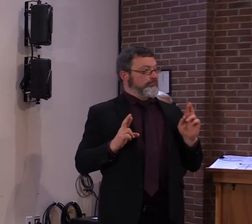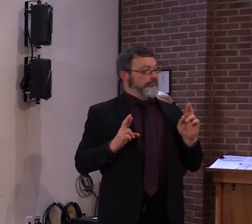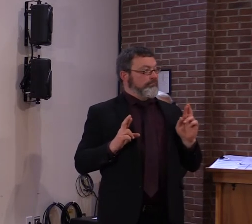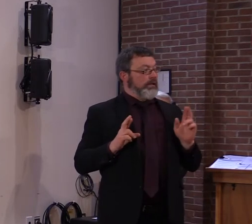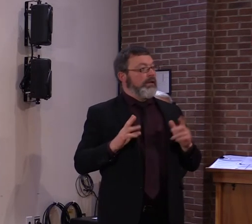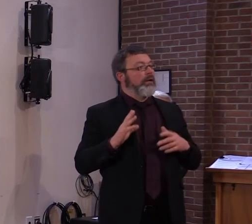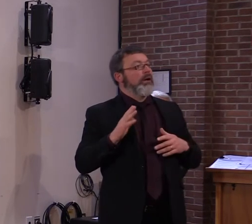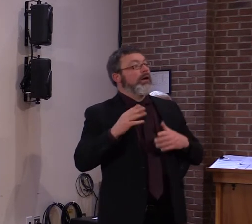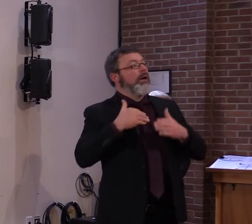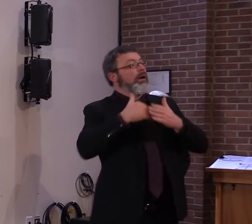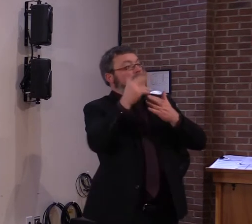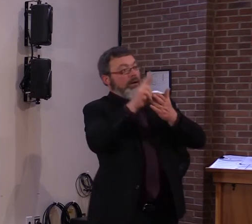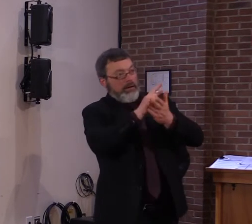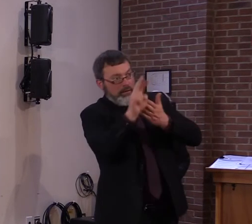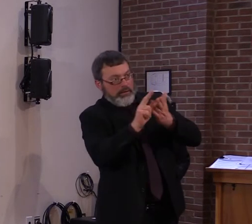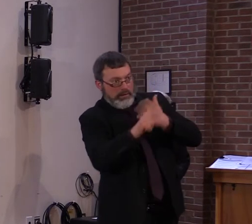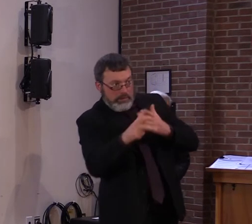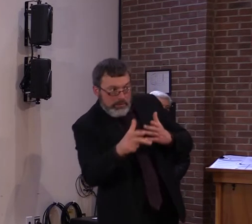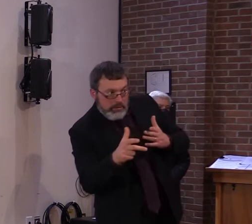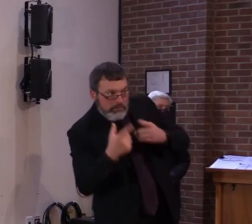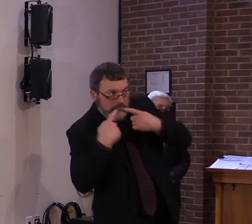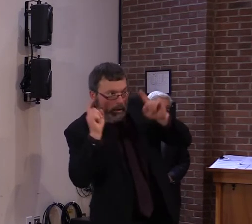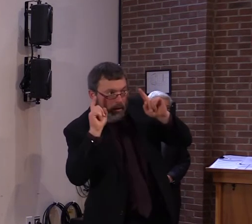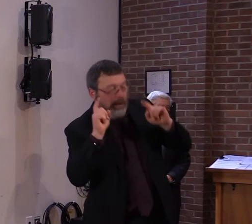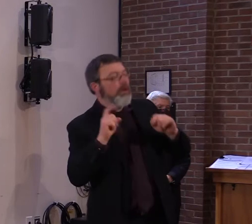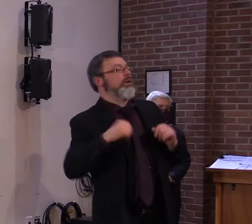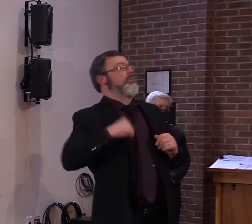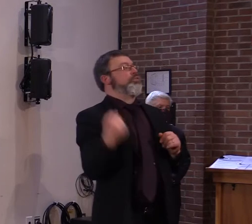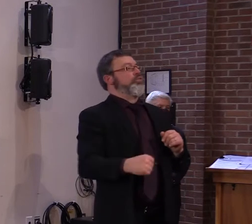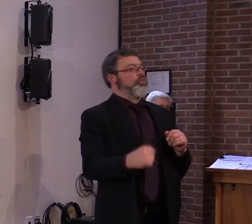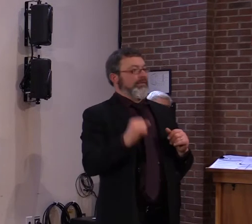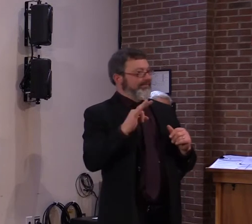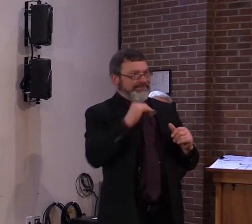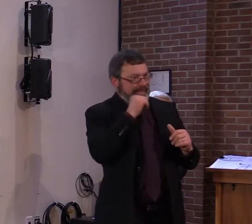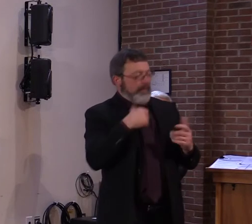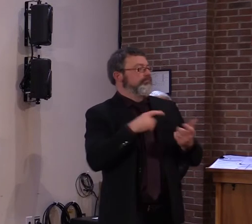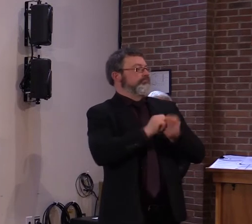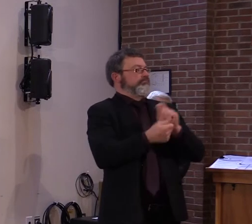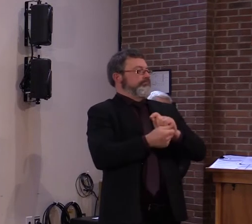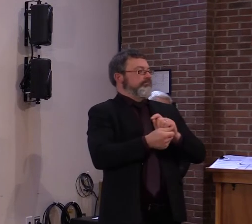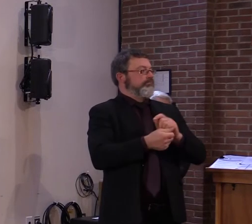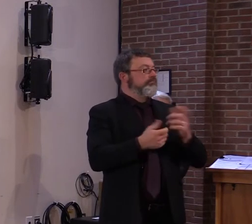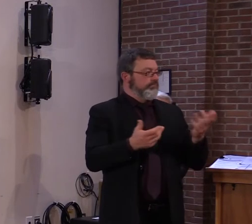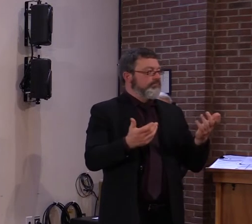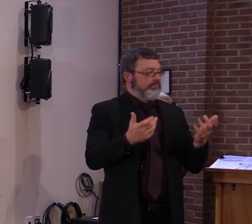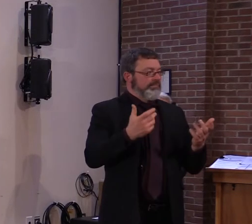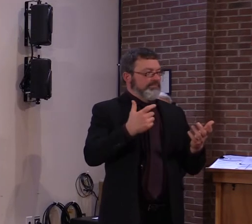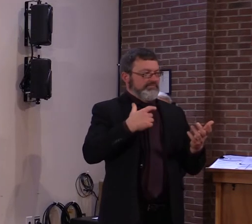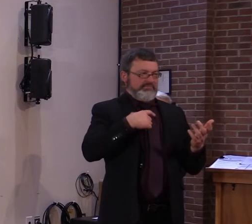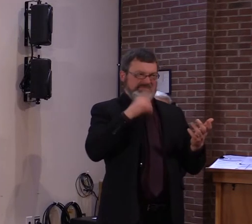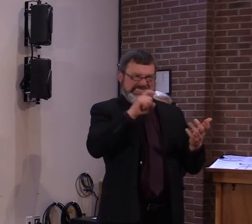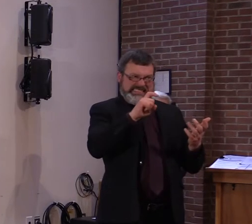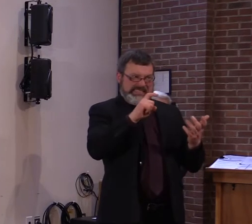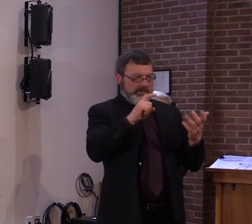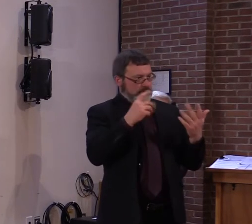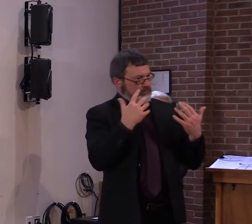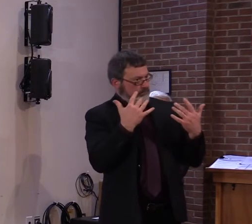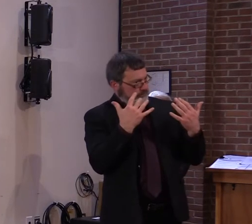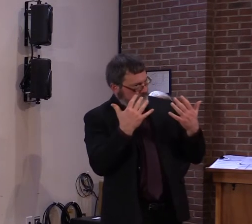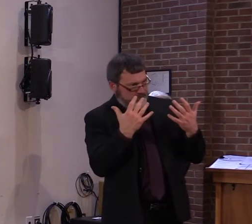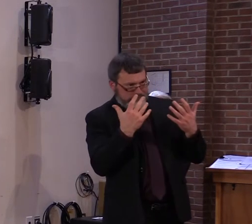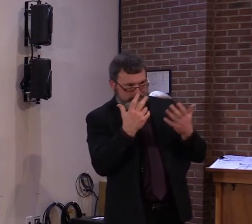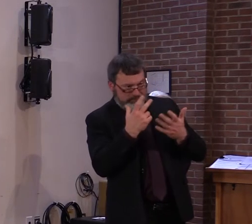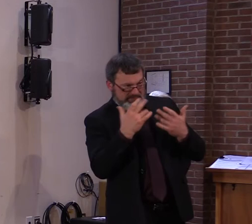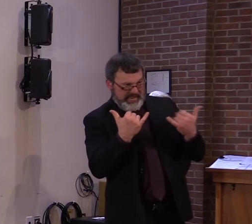continue to message this over the next couple of weeks to have an effect. So again, if you have any ideas,